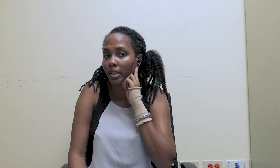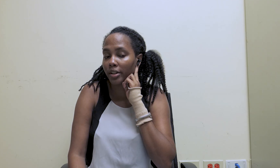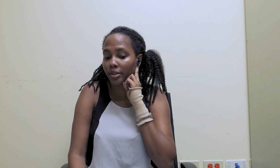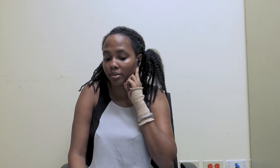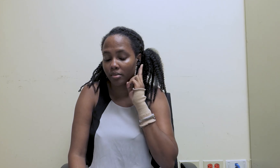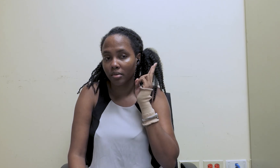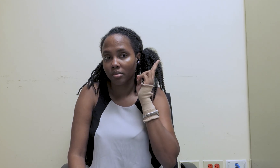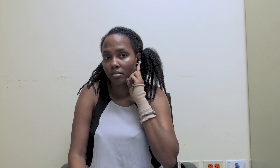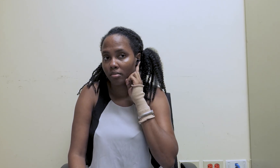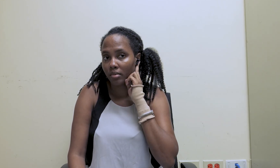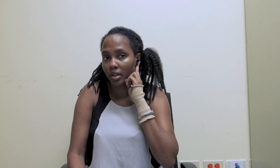Here.